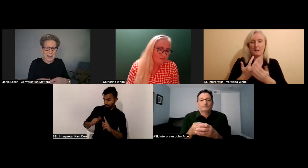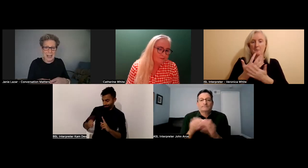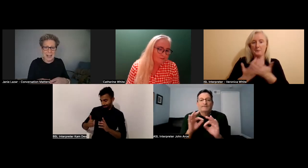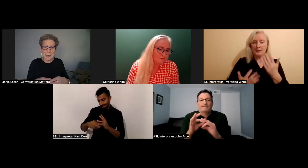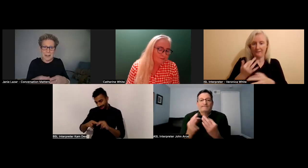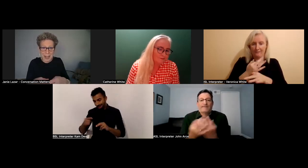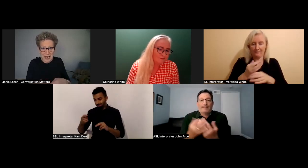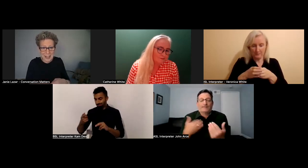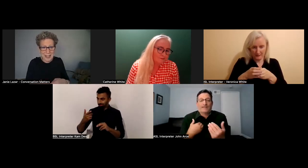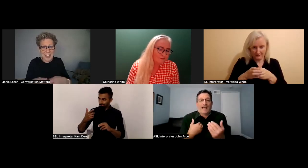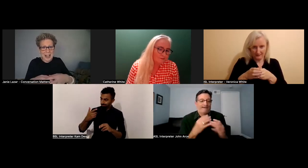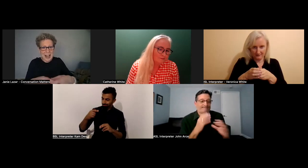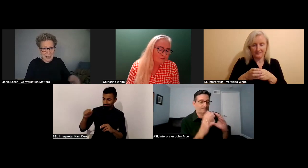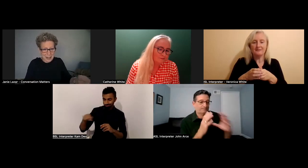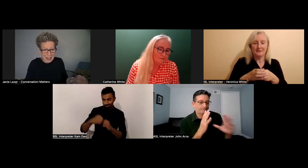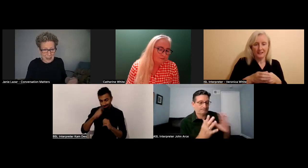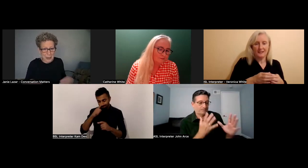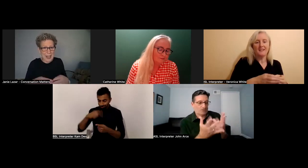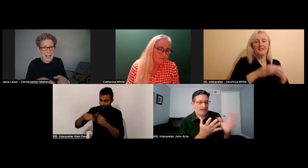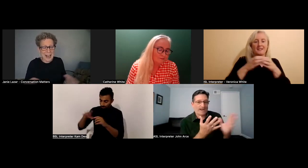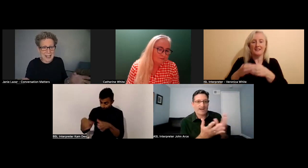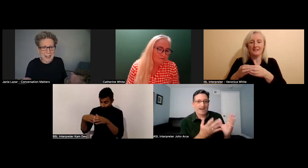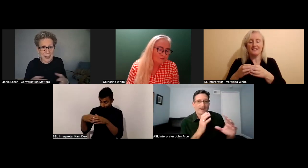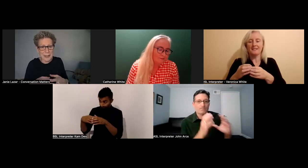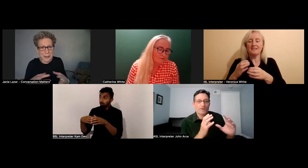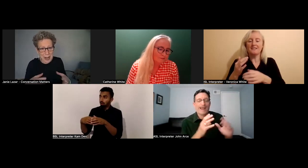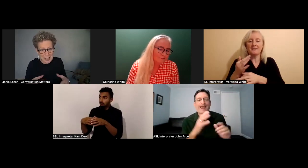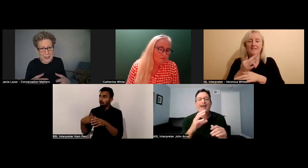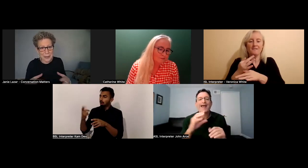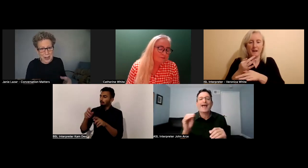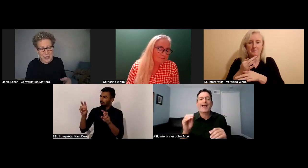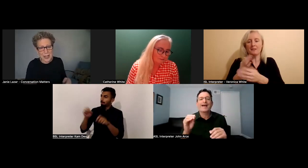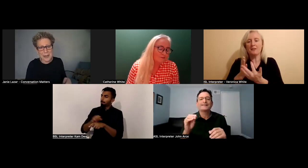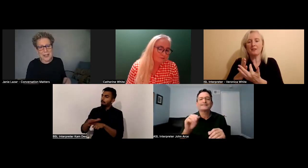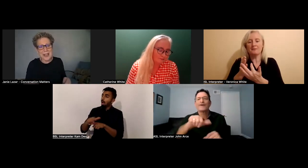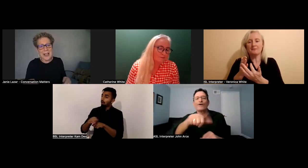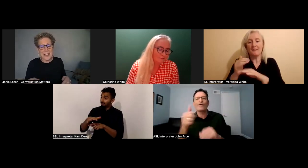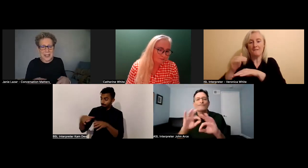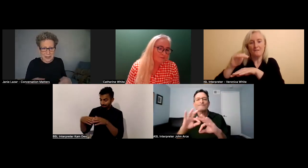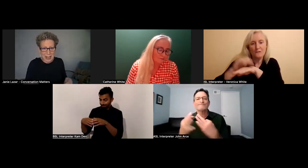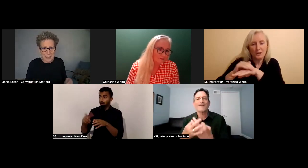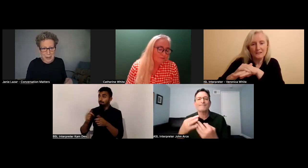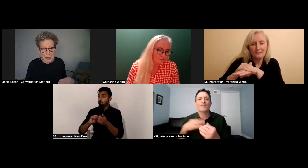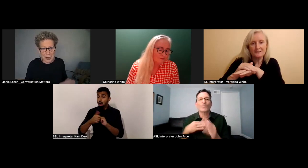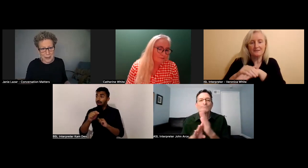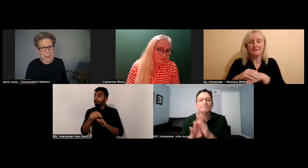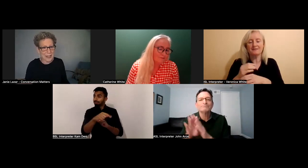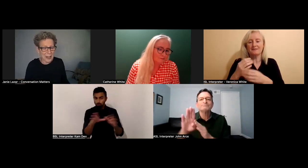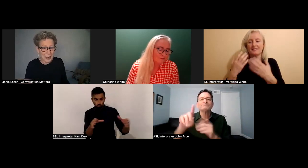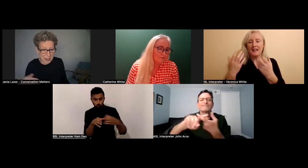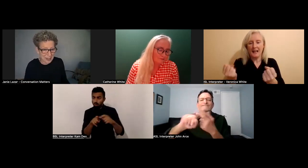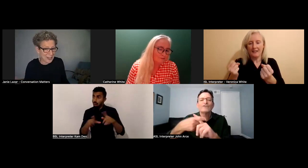the family that we create with, as if you like, friends, through friendships that develop